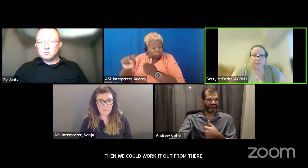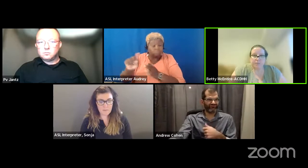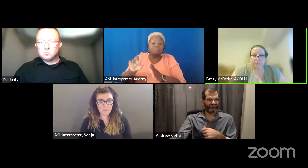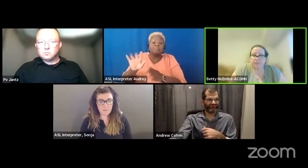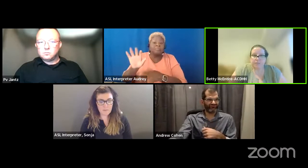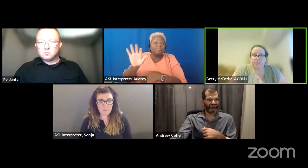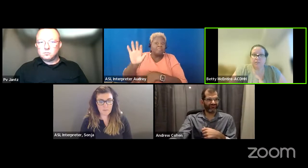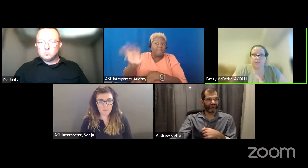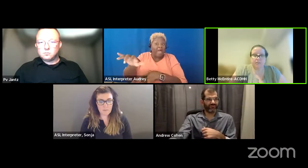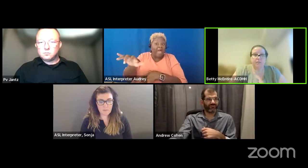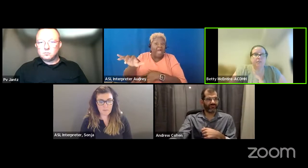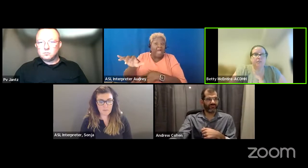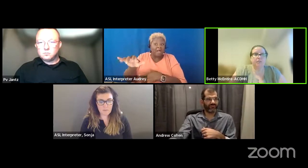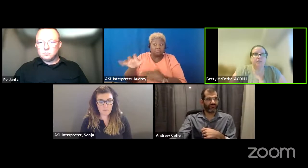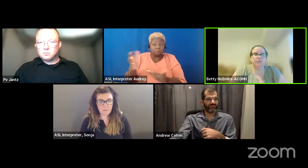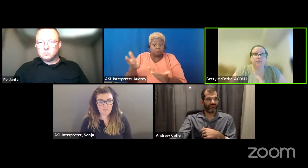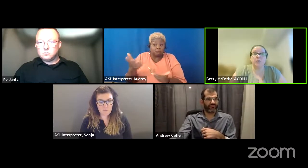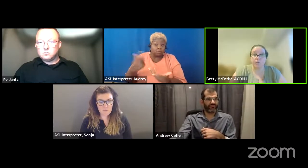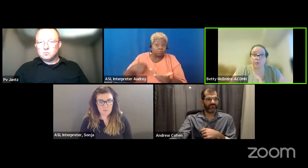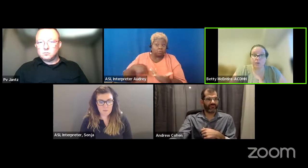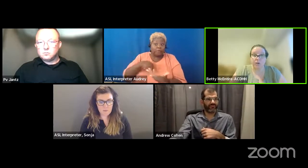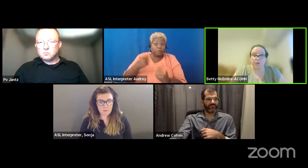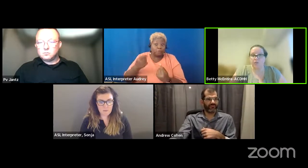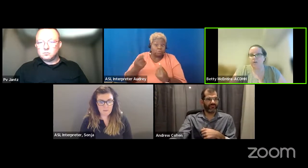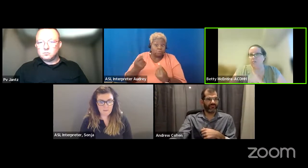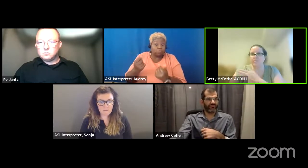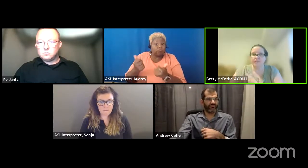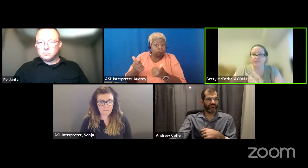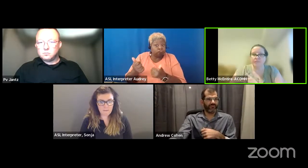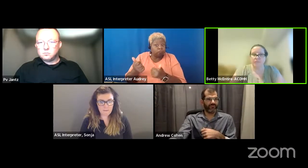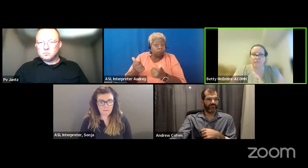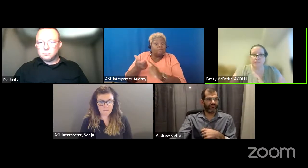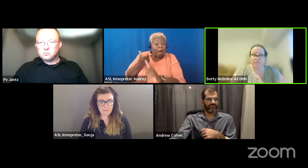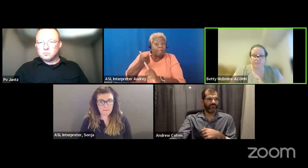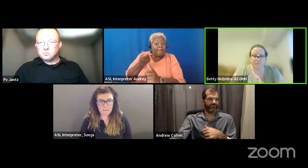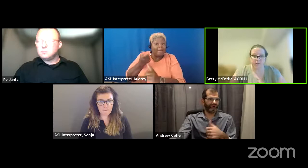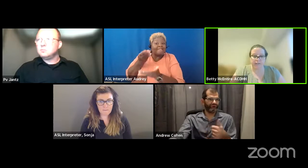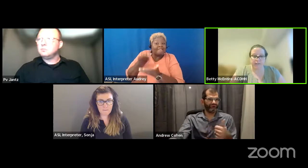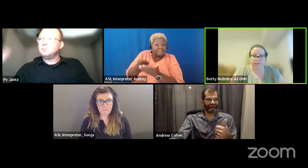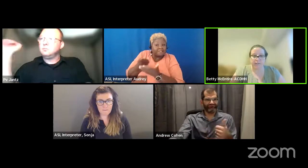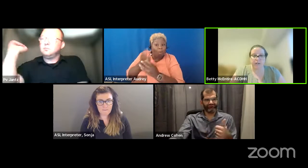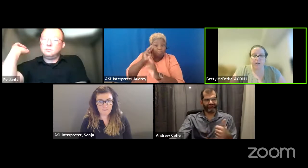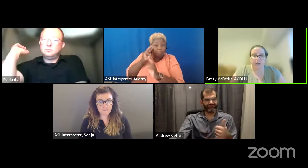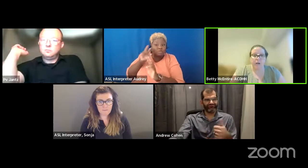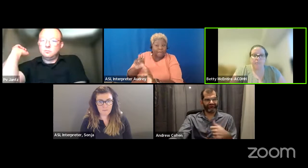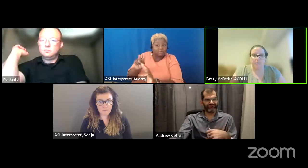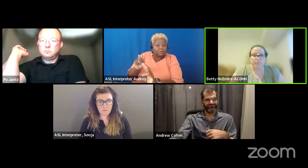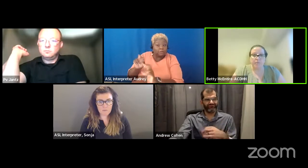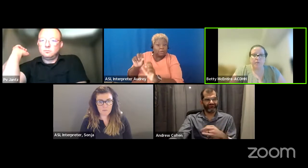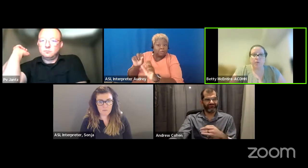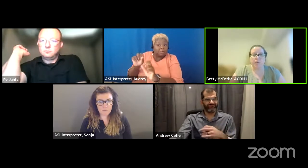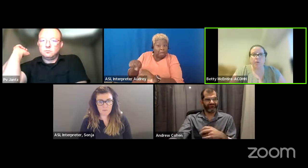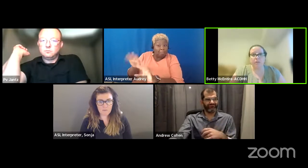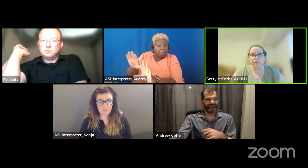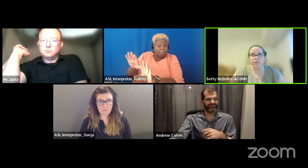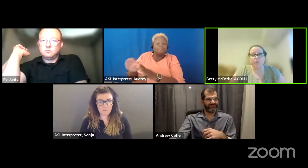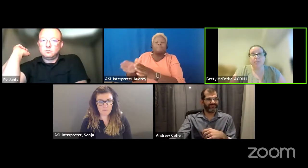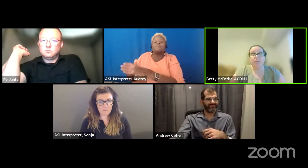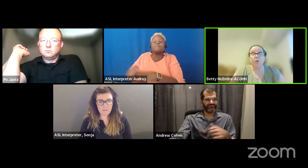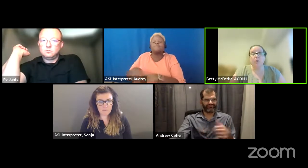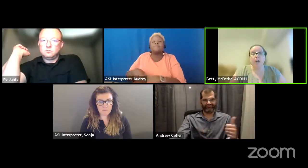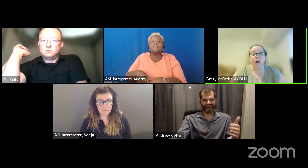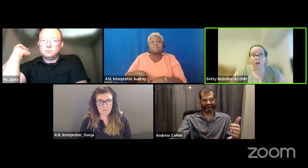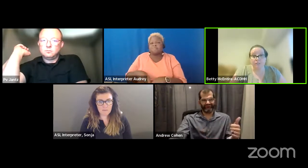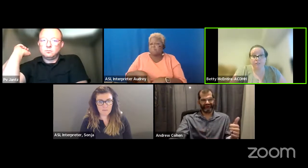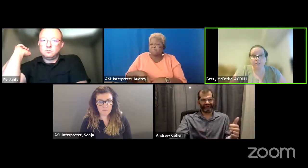That's something we could, you know, do from a fiscal perspective. There wouldn't